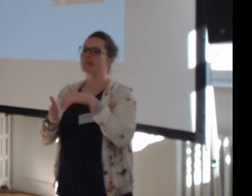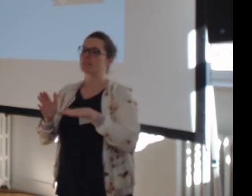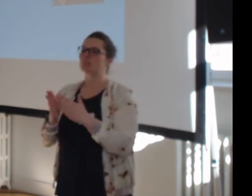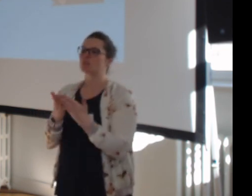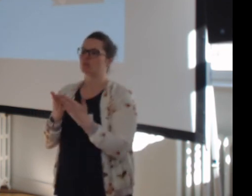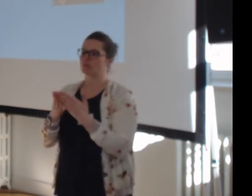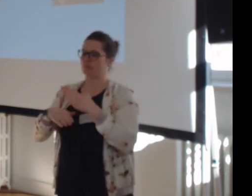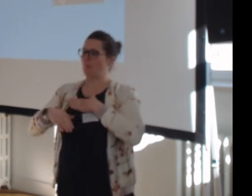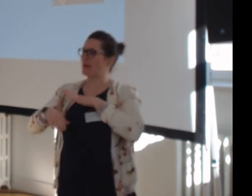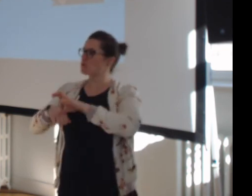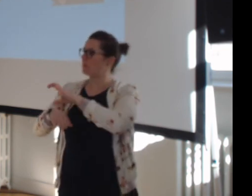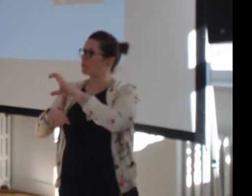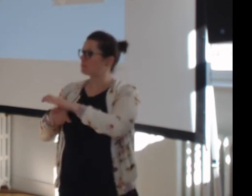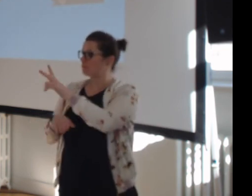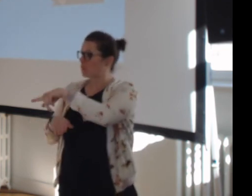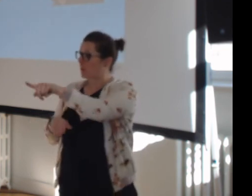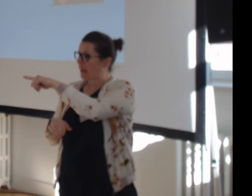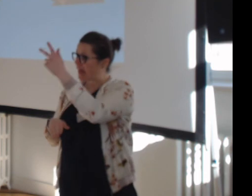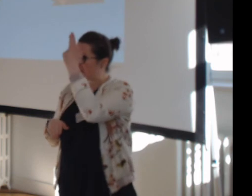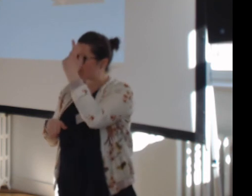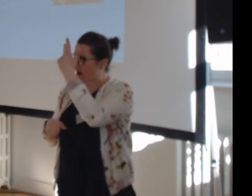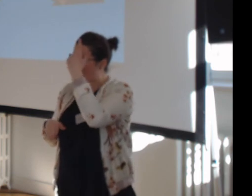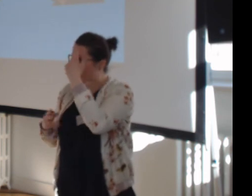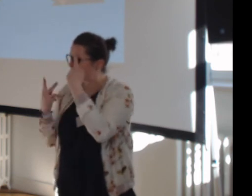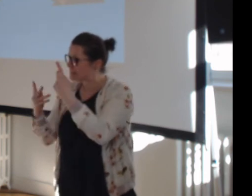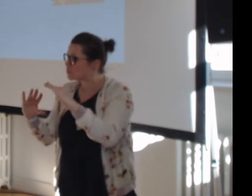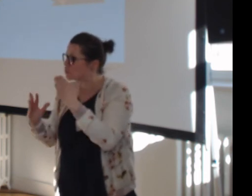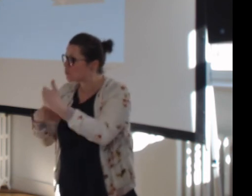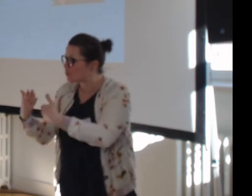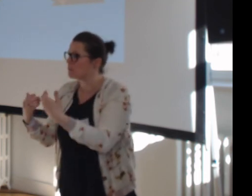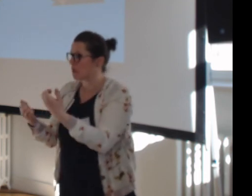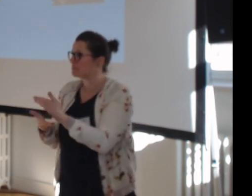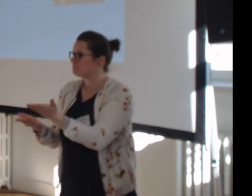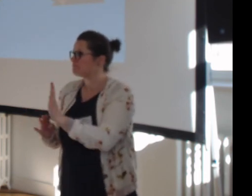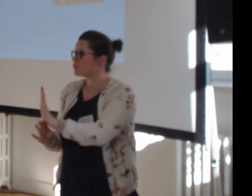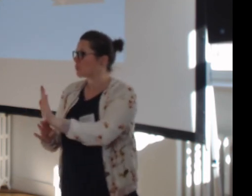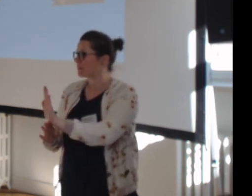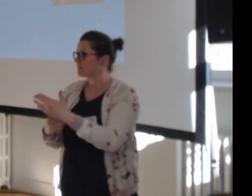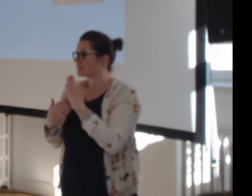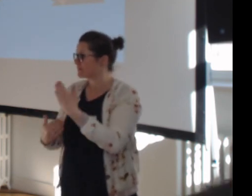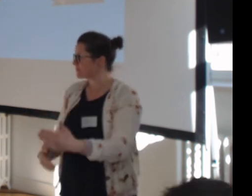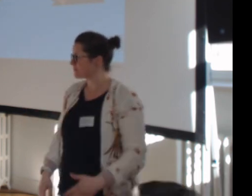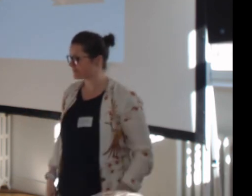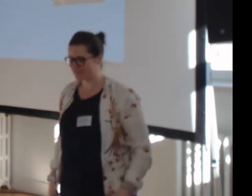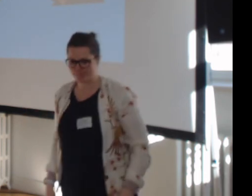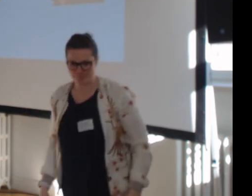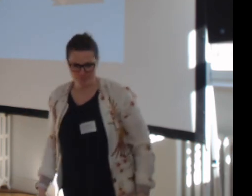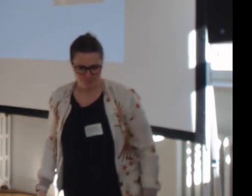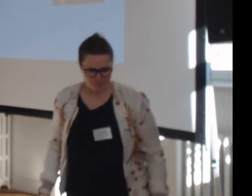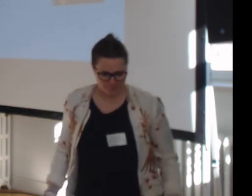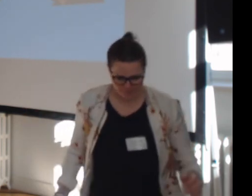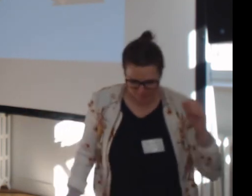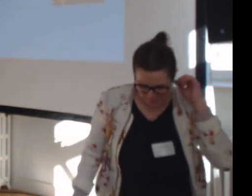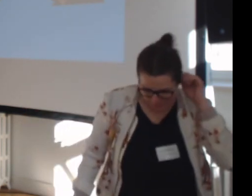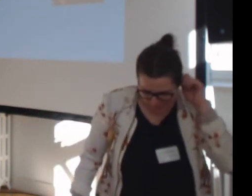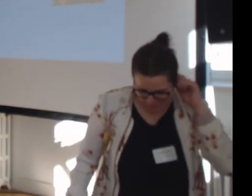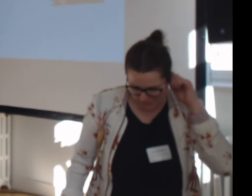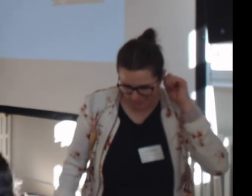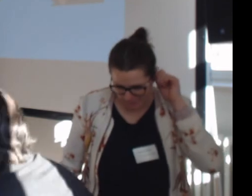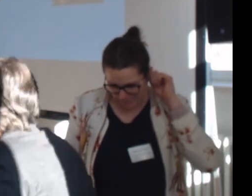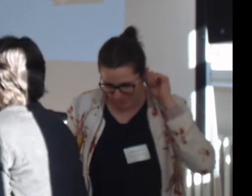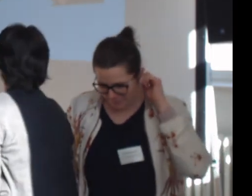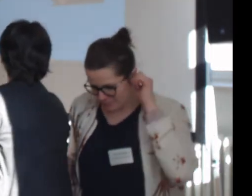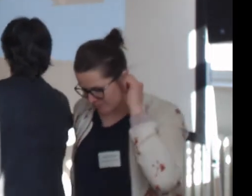computer, so if you wanted to experience them, I'd be happy to show you those. All right. Thank you, Richard.